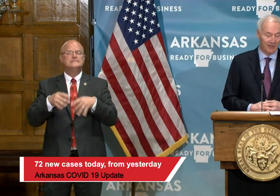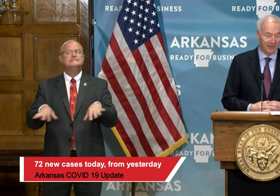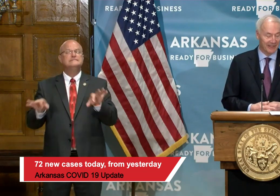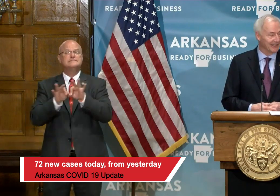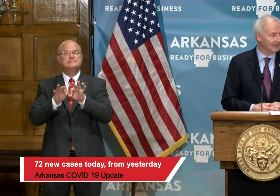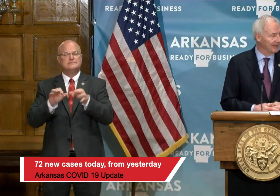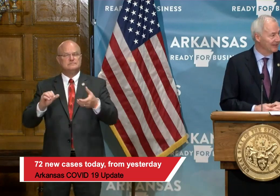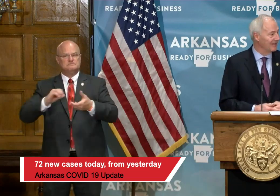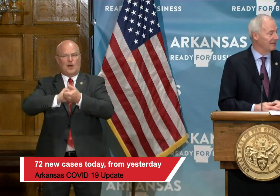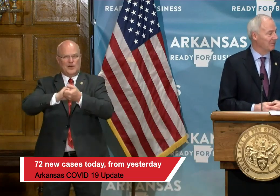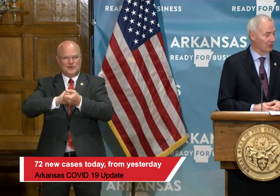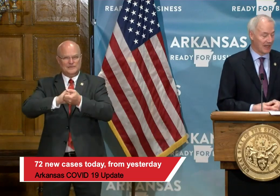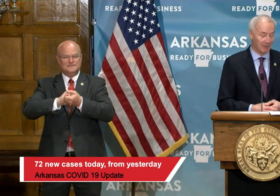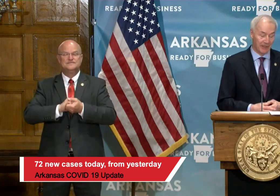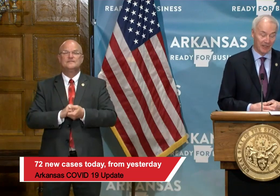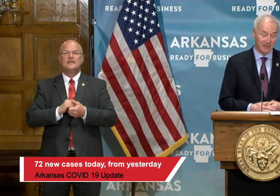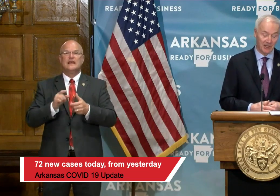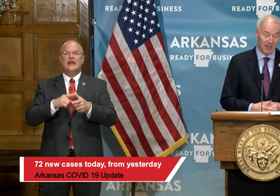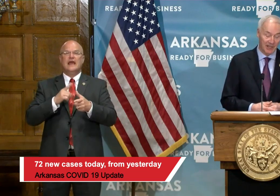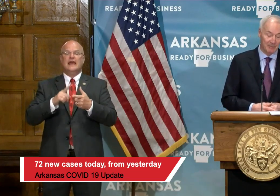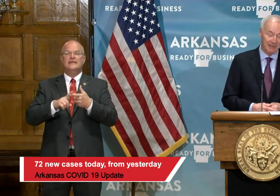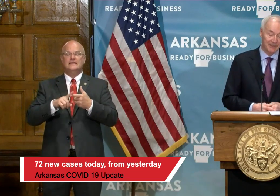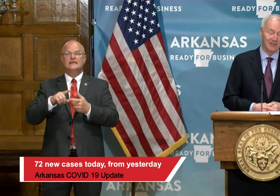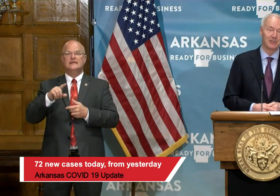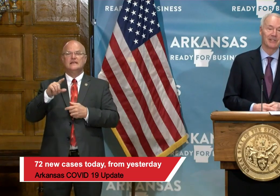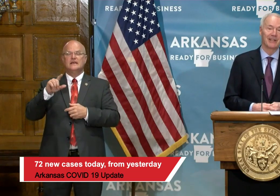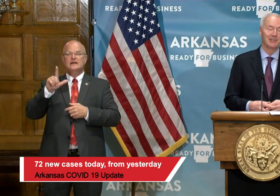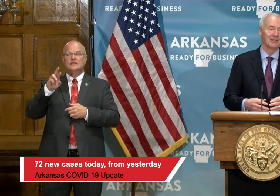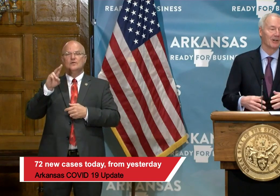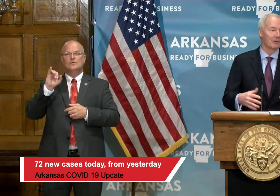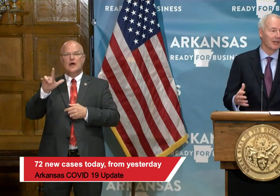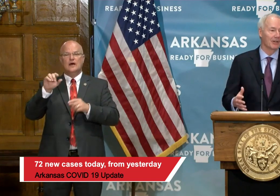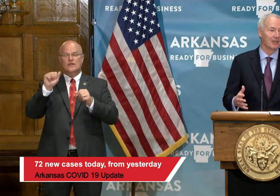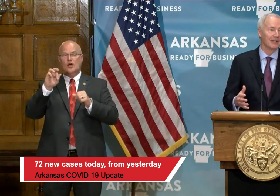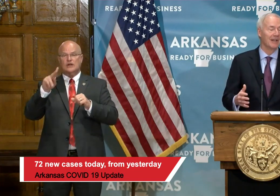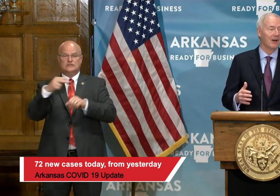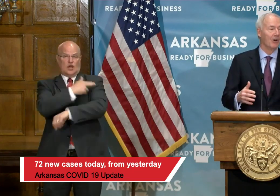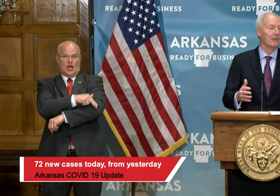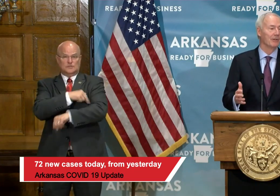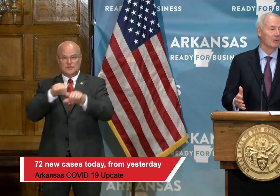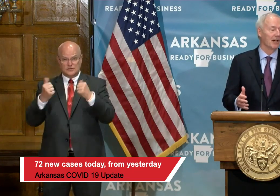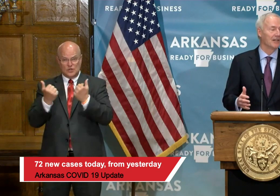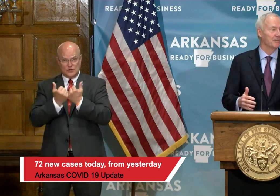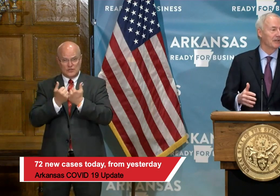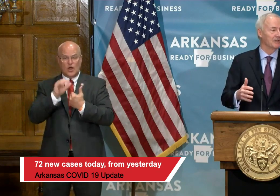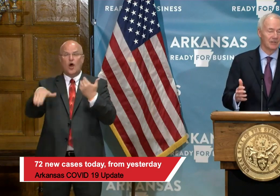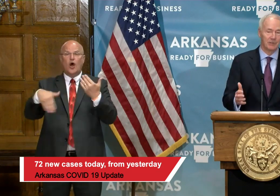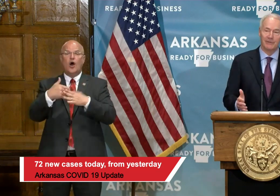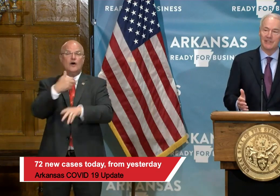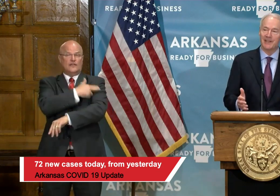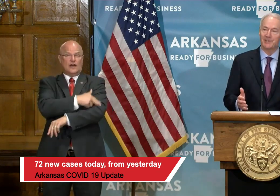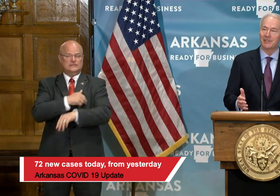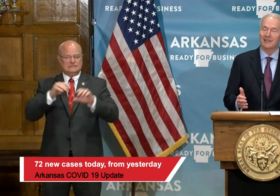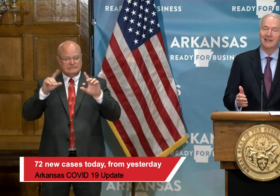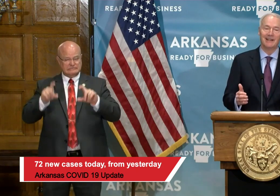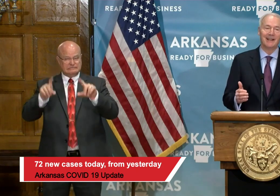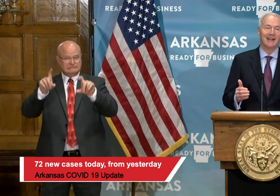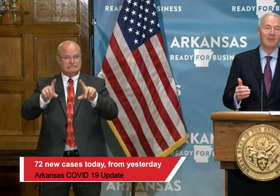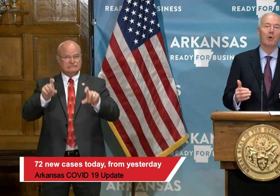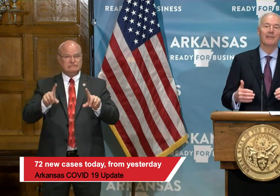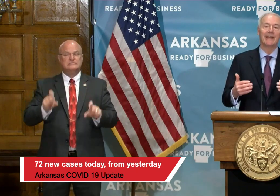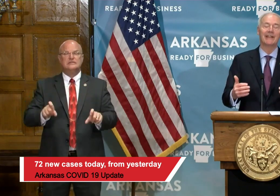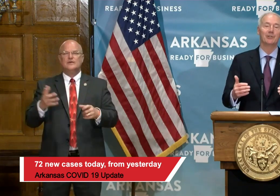critical partner in it. And then Bo Ryle with the Arkansas Hospital Association are critical. All the local hospitals that do the